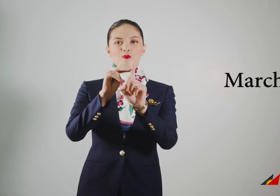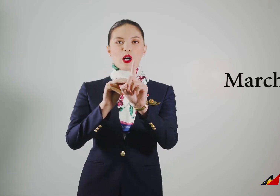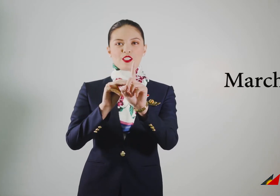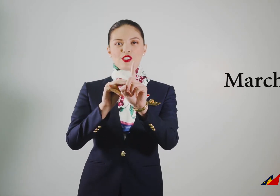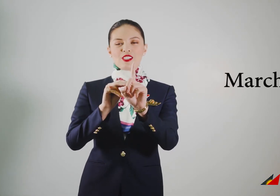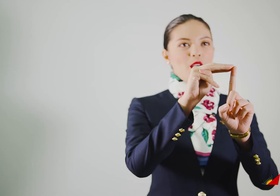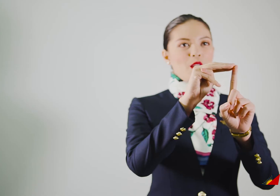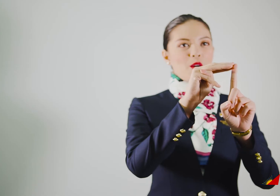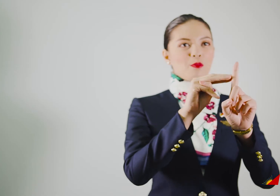March,